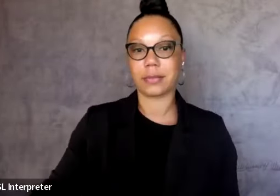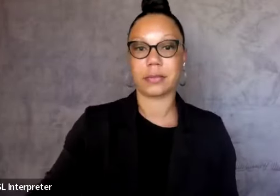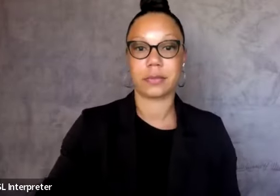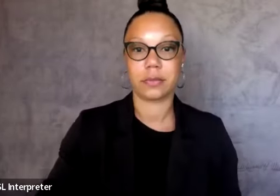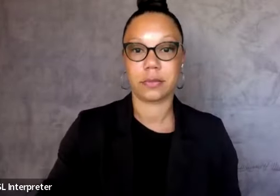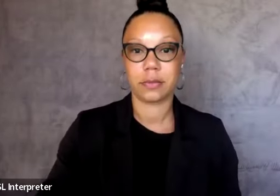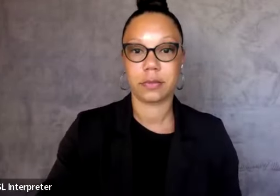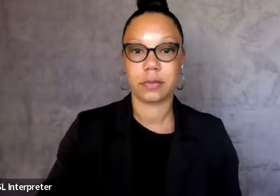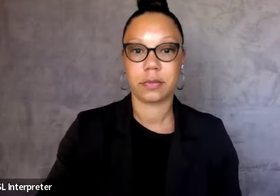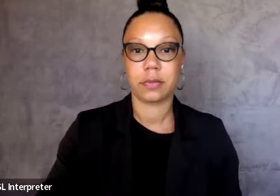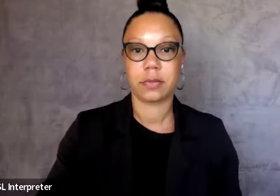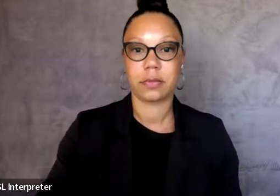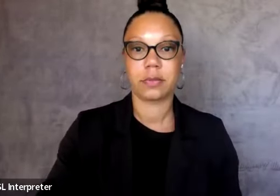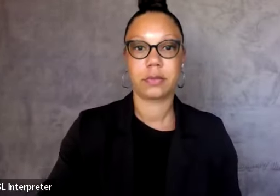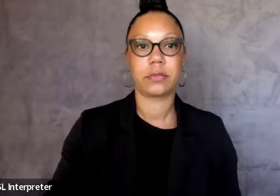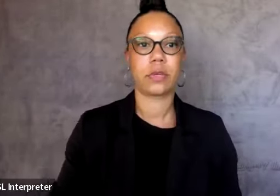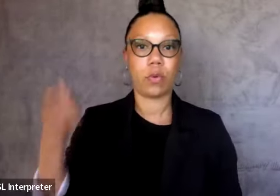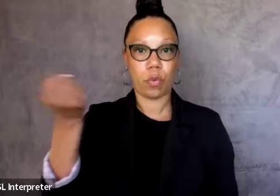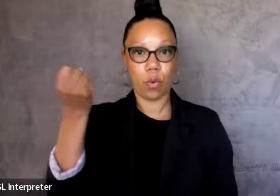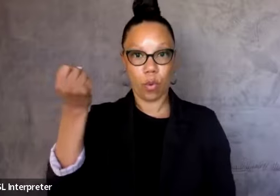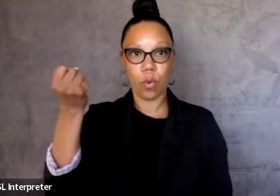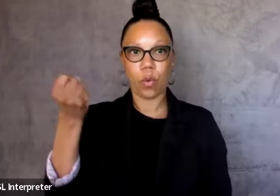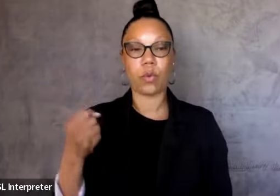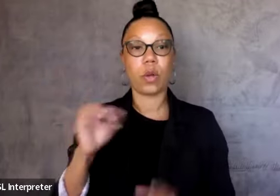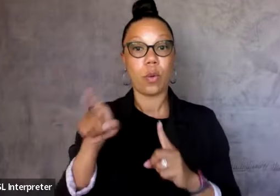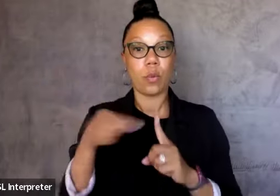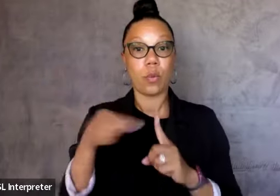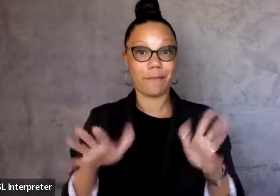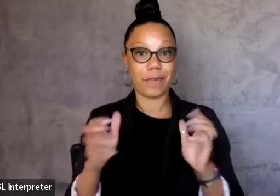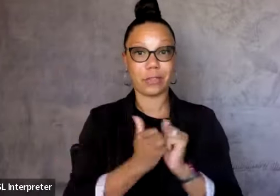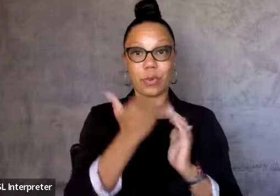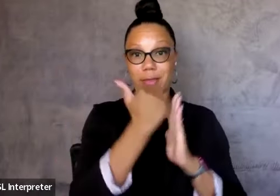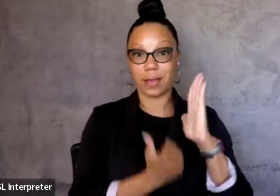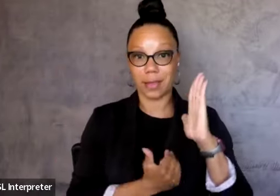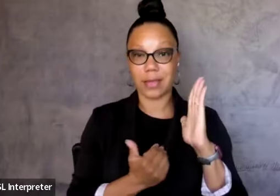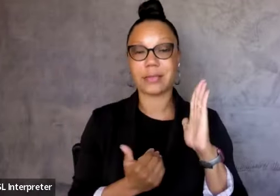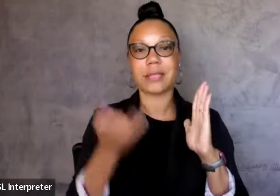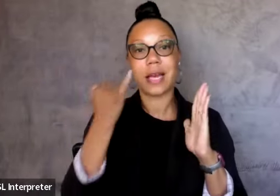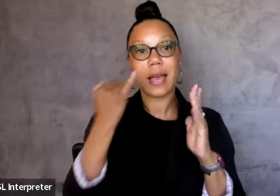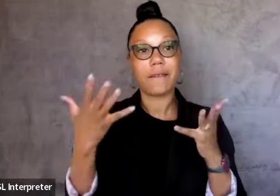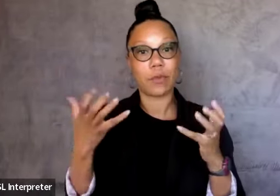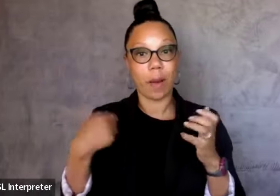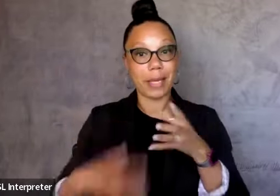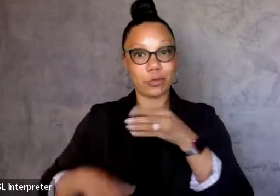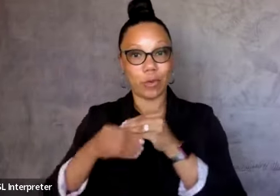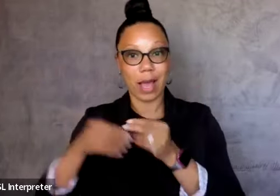for a moment. When I'm through reading the list, if you want to be added to this list, then raise your hand,